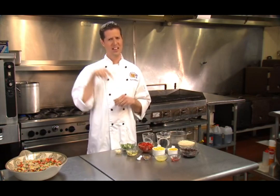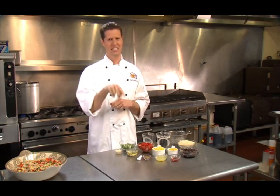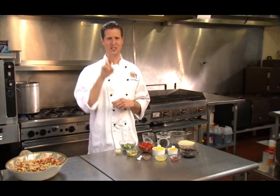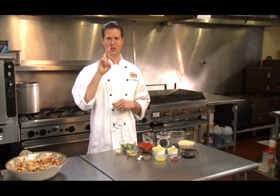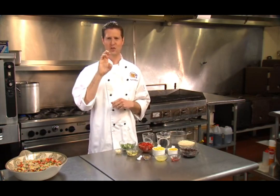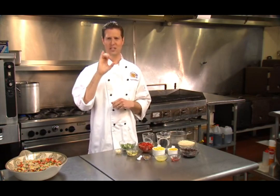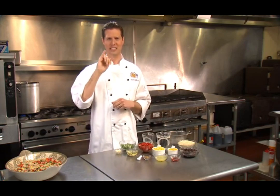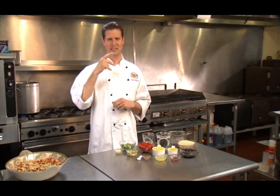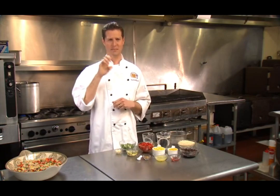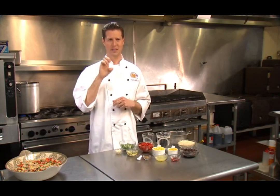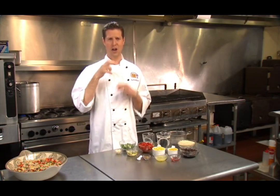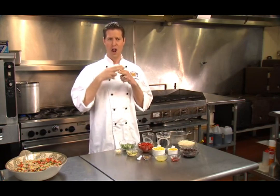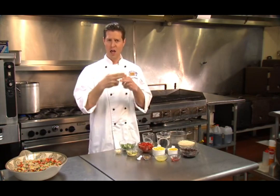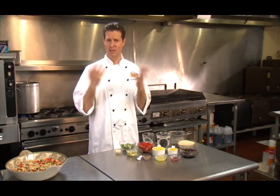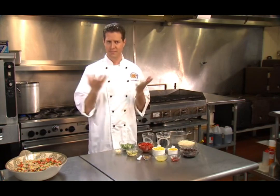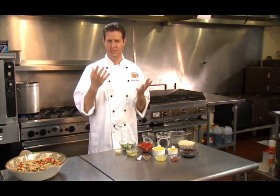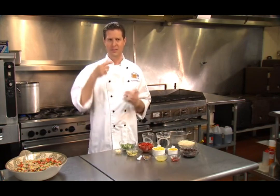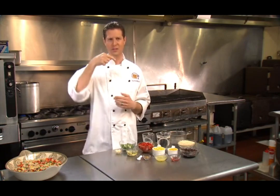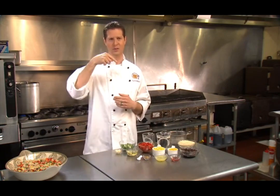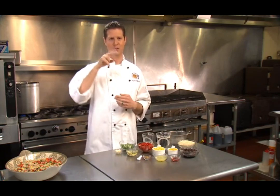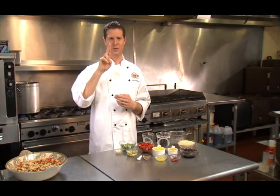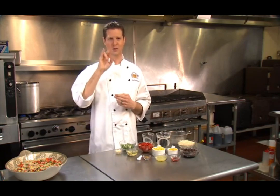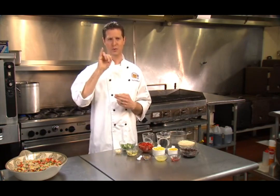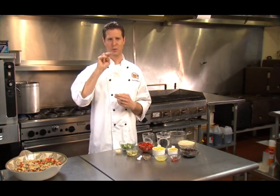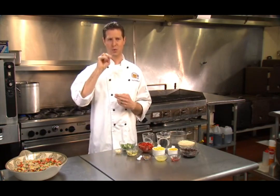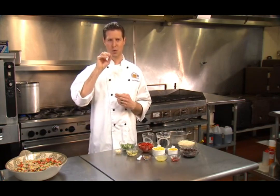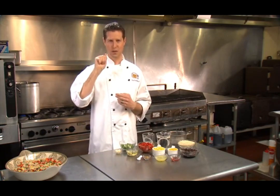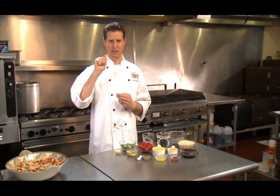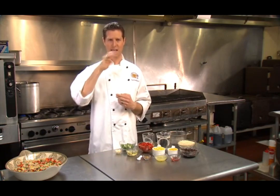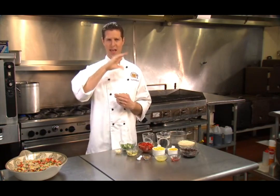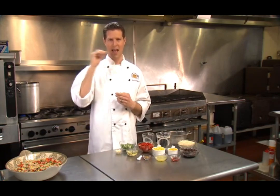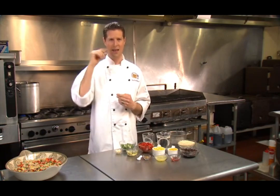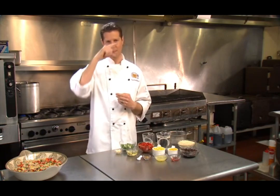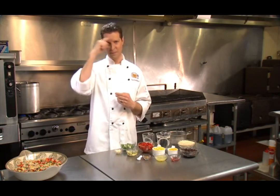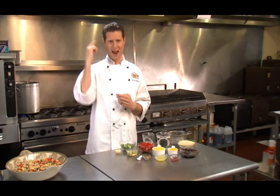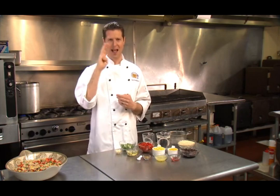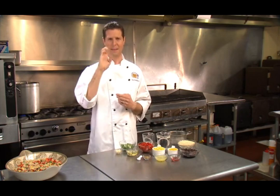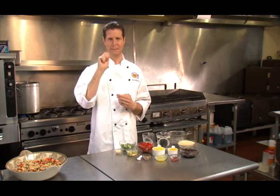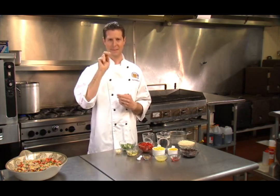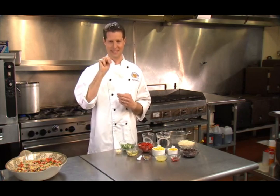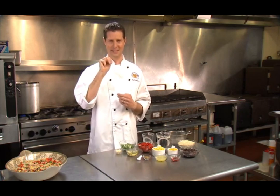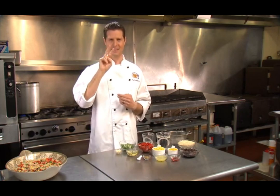I found this recipe called Quinoa and Black Bean Vegan Salad